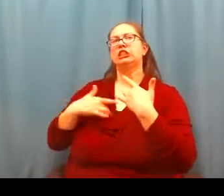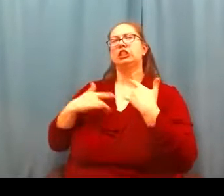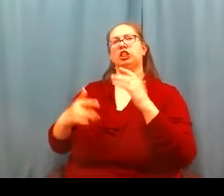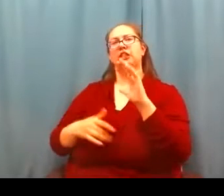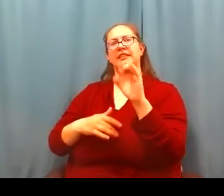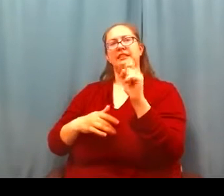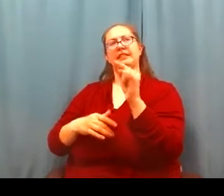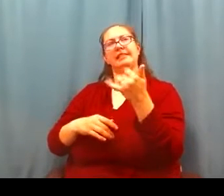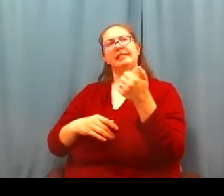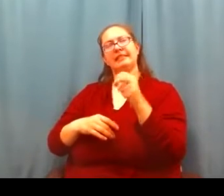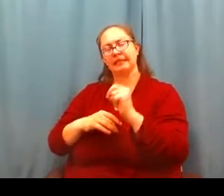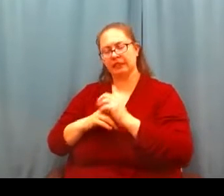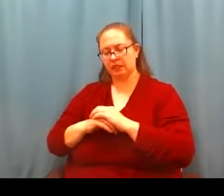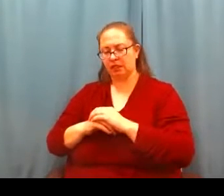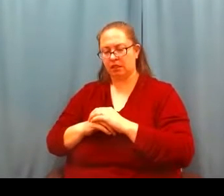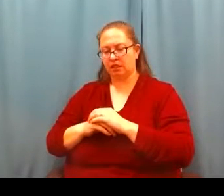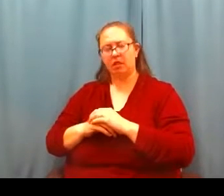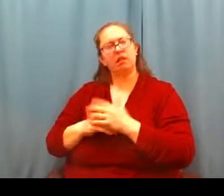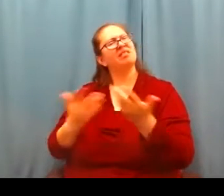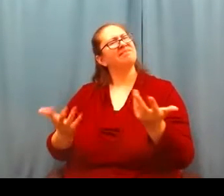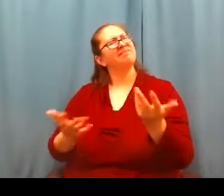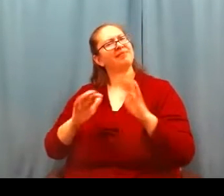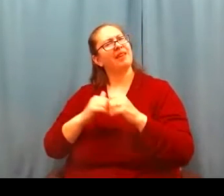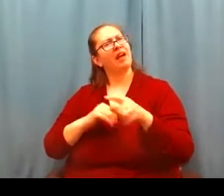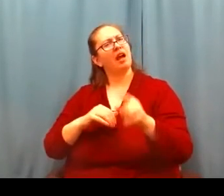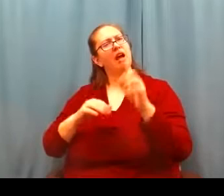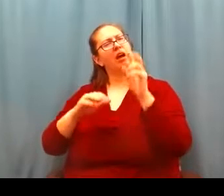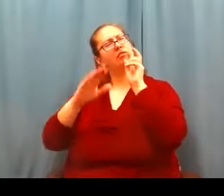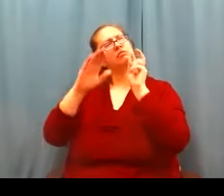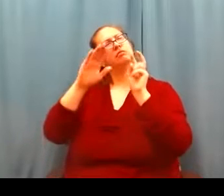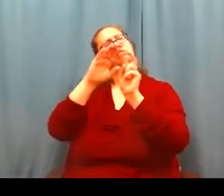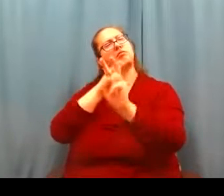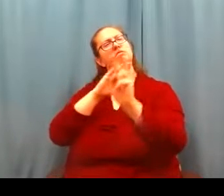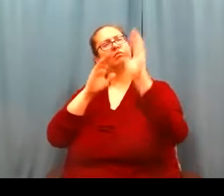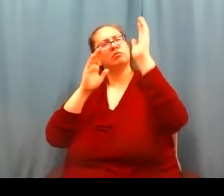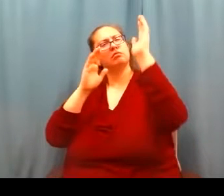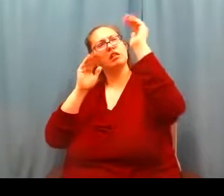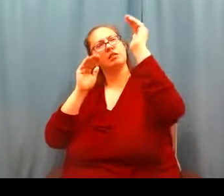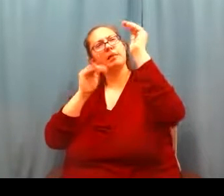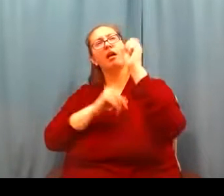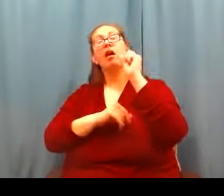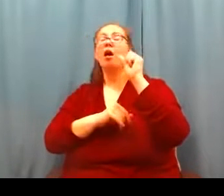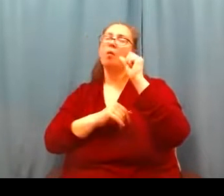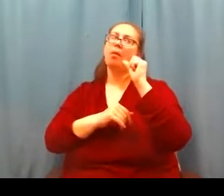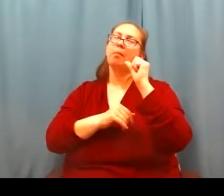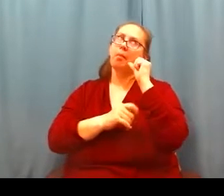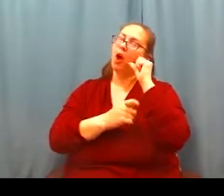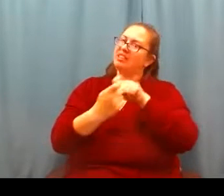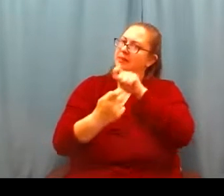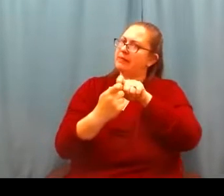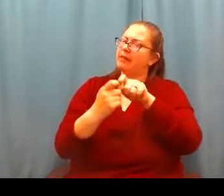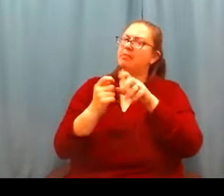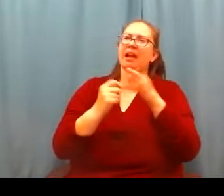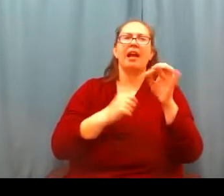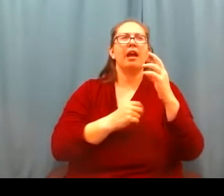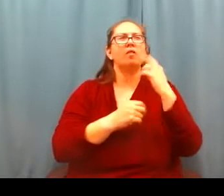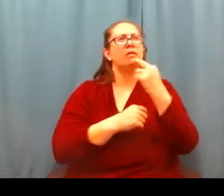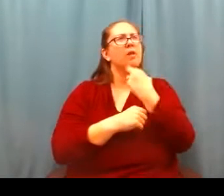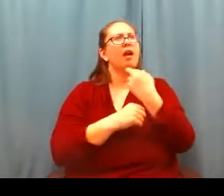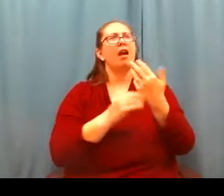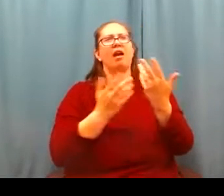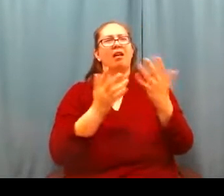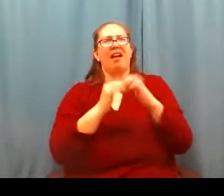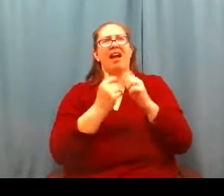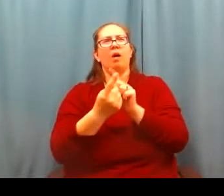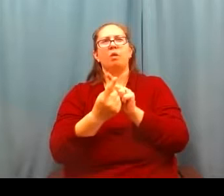call, they want to know how you anticipate bars specifically, but also restaurants, how they can enforce social distancing. You might